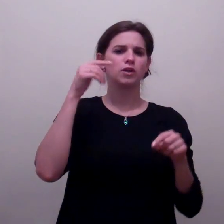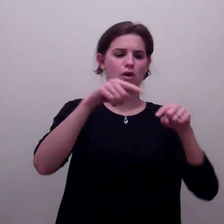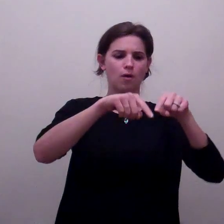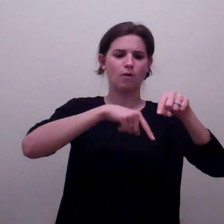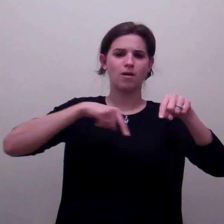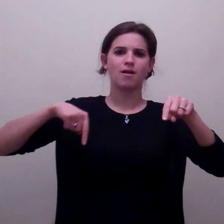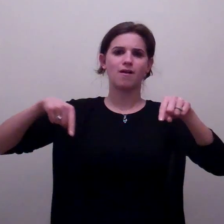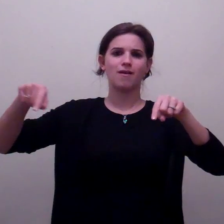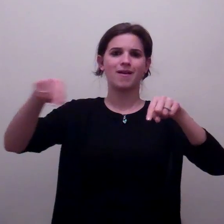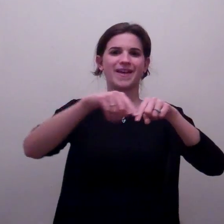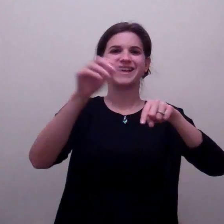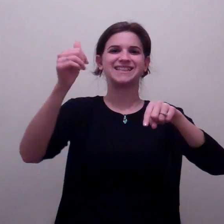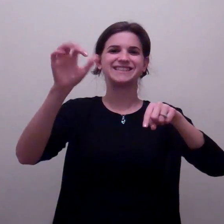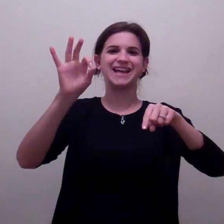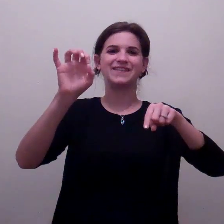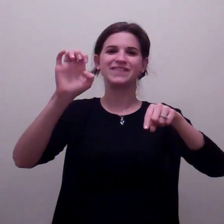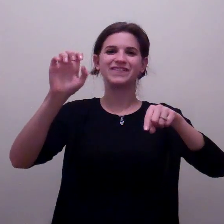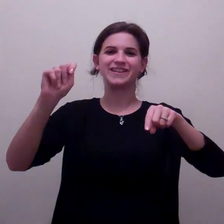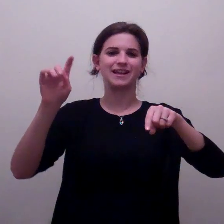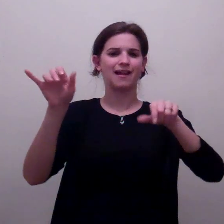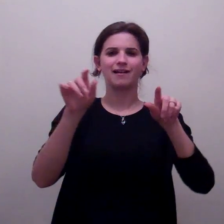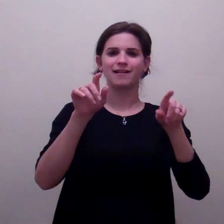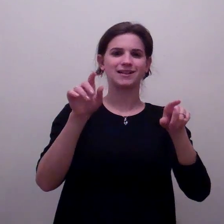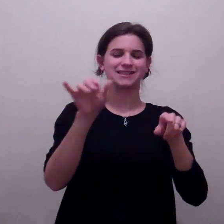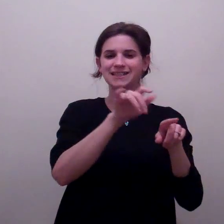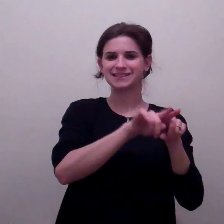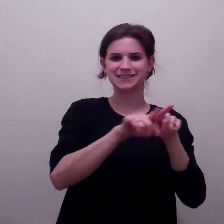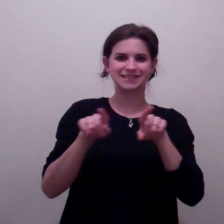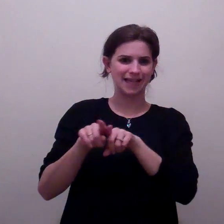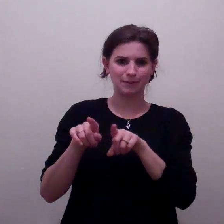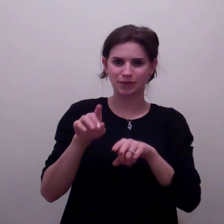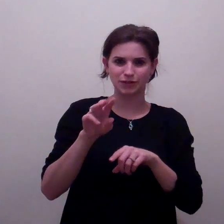so the area of the floor is 100 square feet.